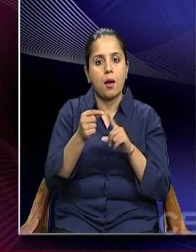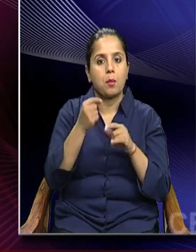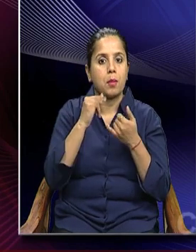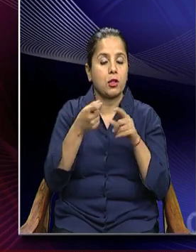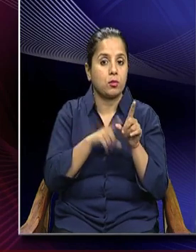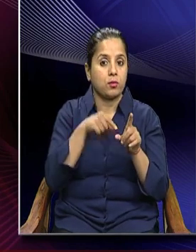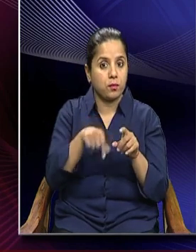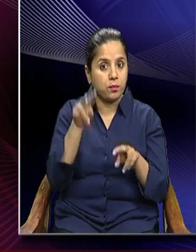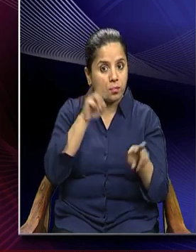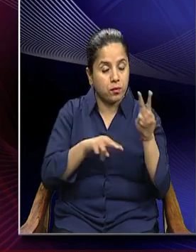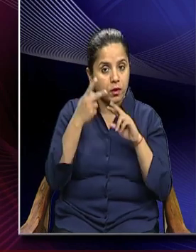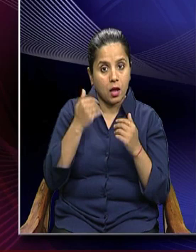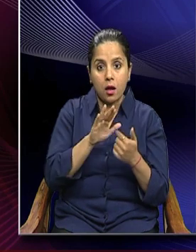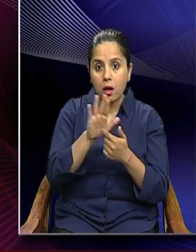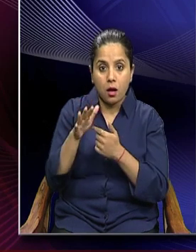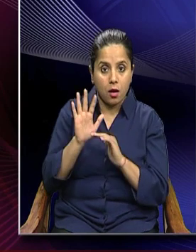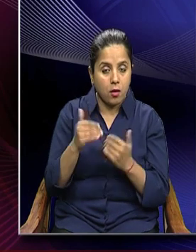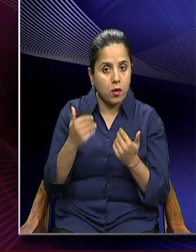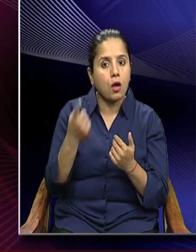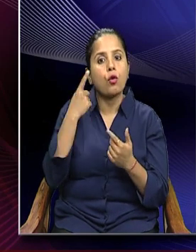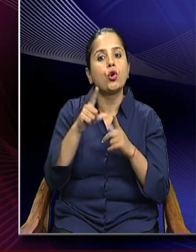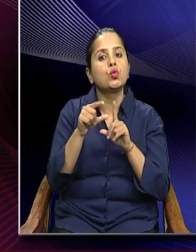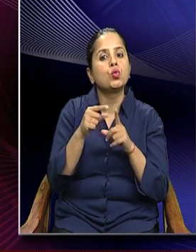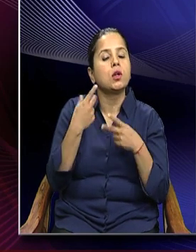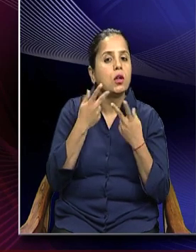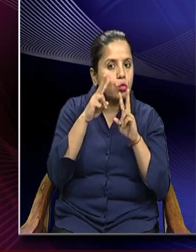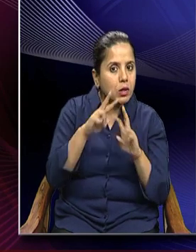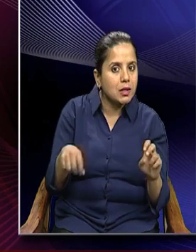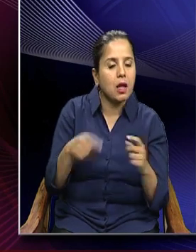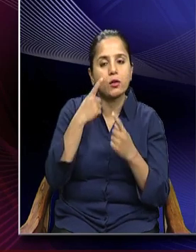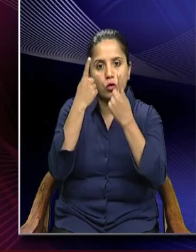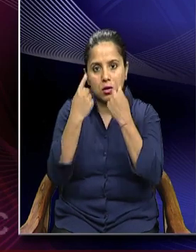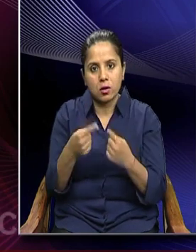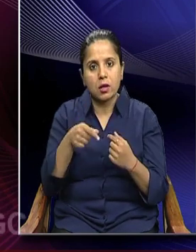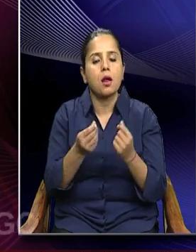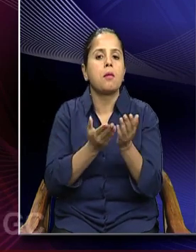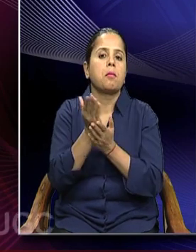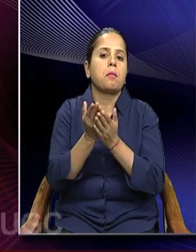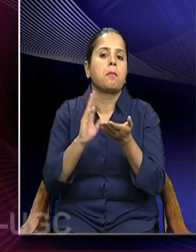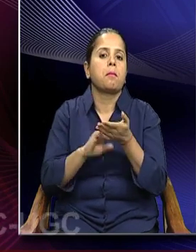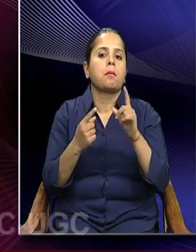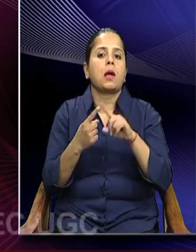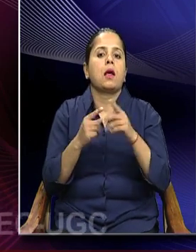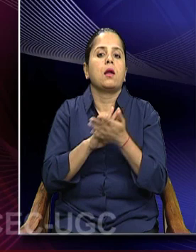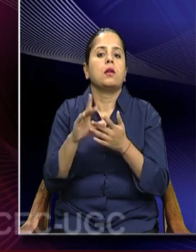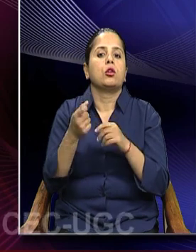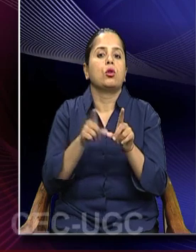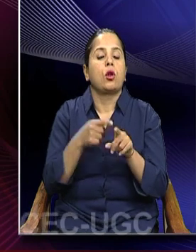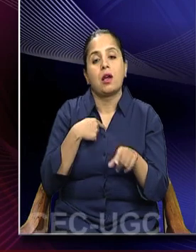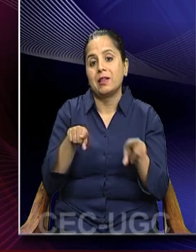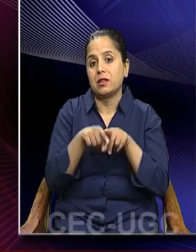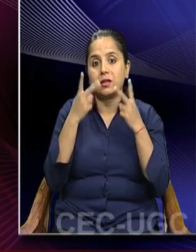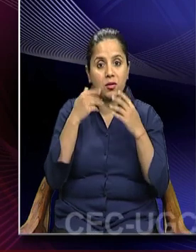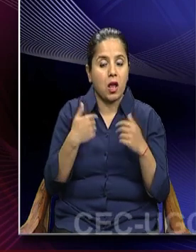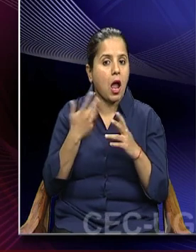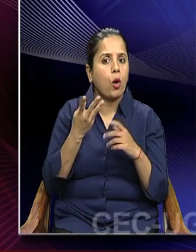turn determines their approach to conducting research or investigation, which is methodology. So, we have seen how these